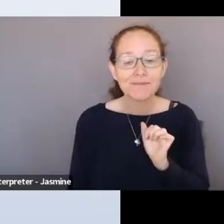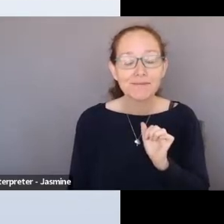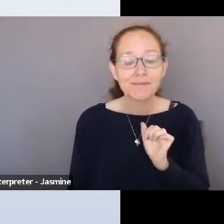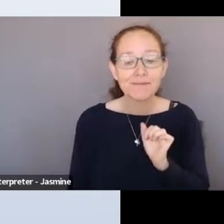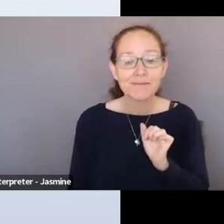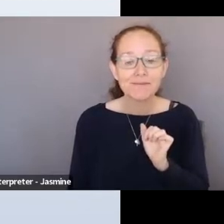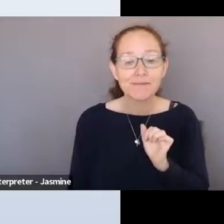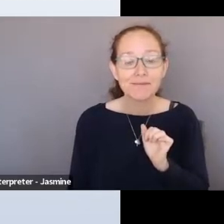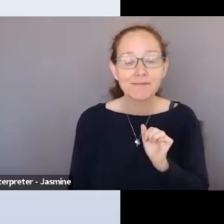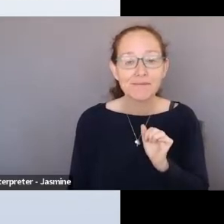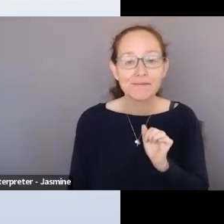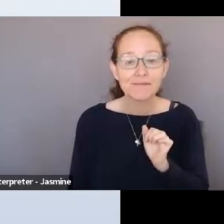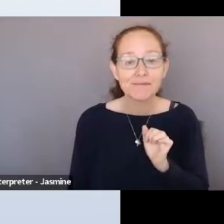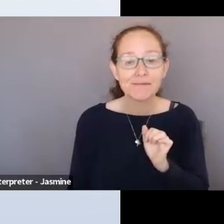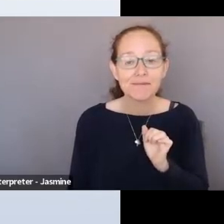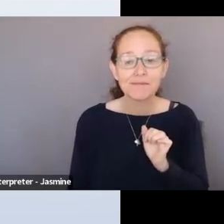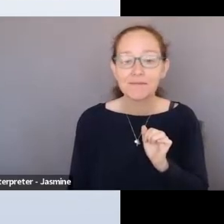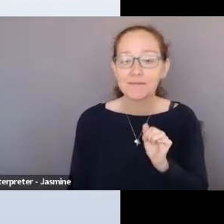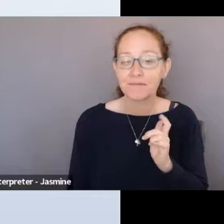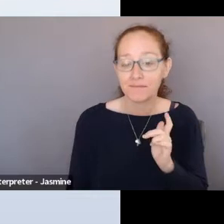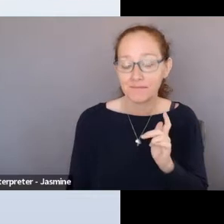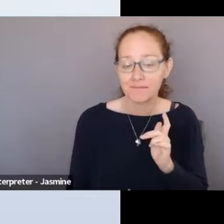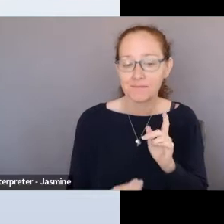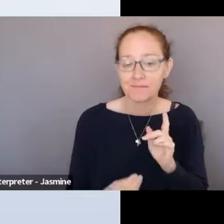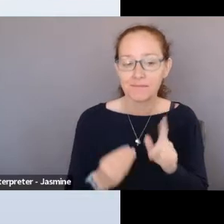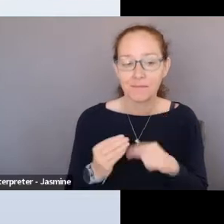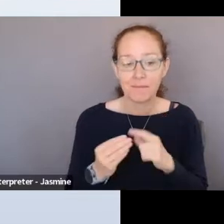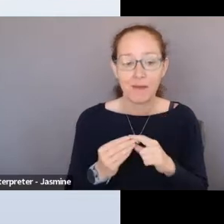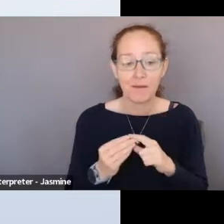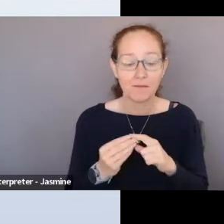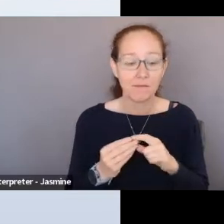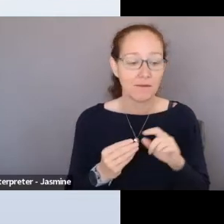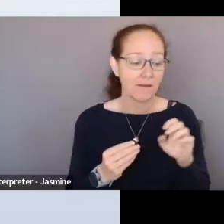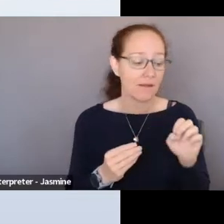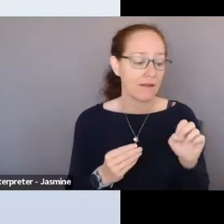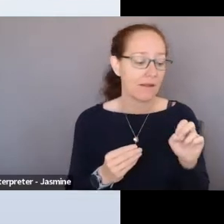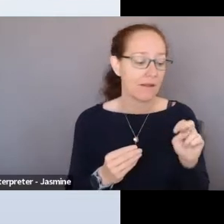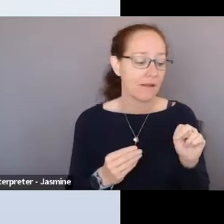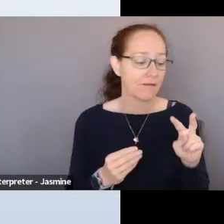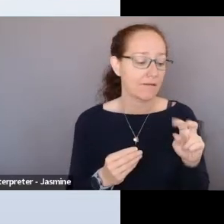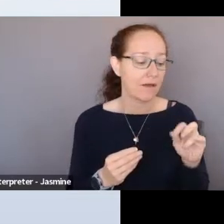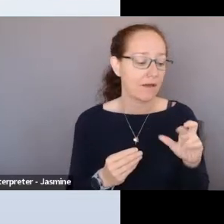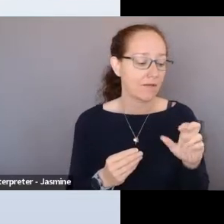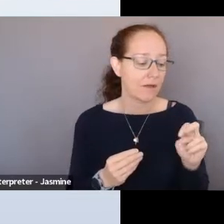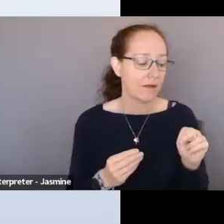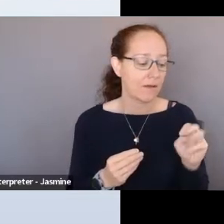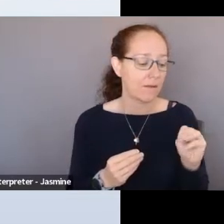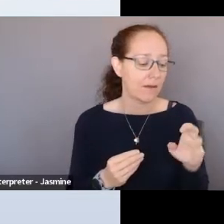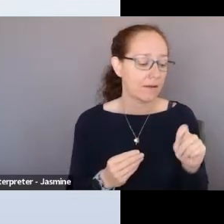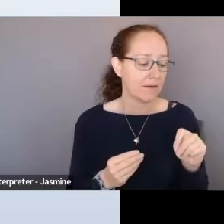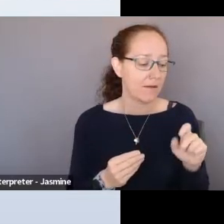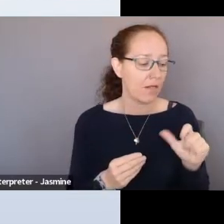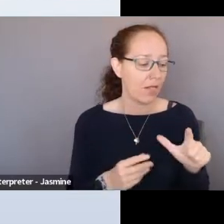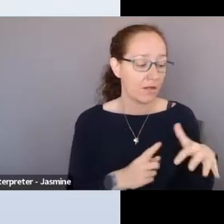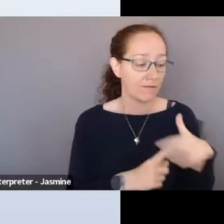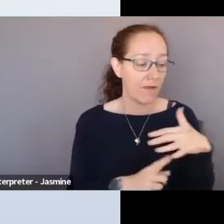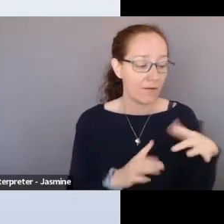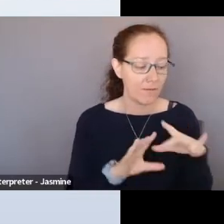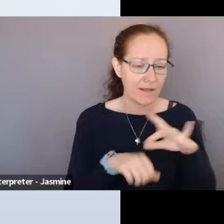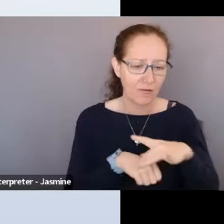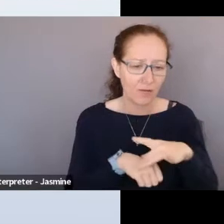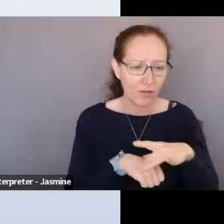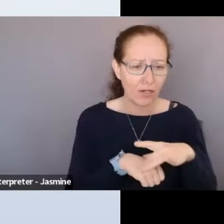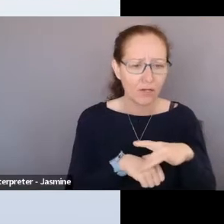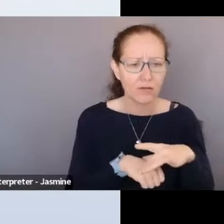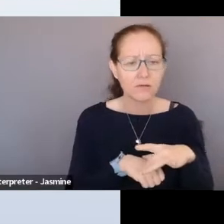the development of environmental justice in terms of our relation